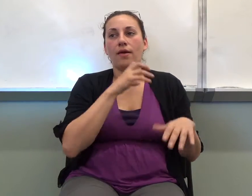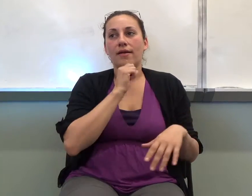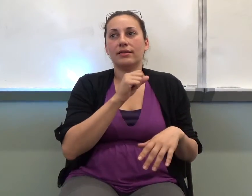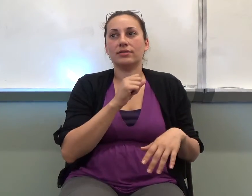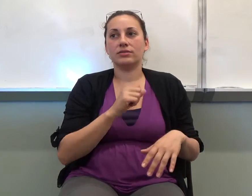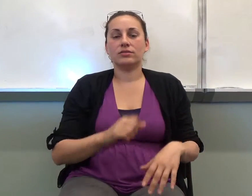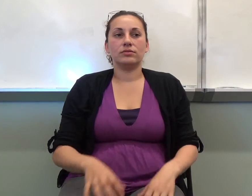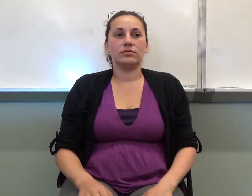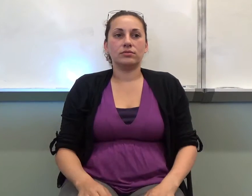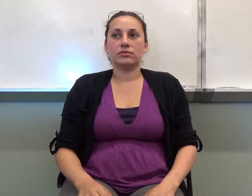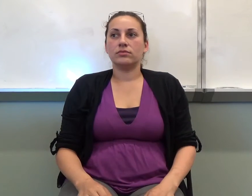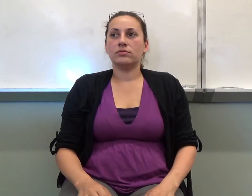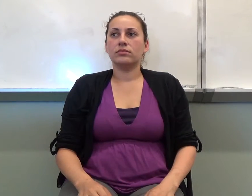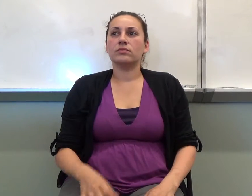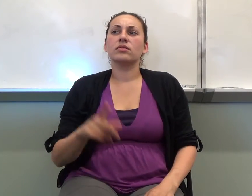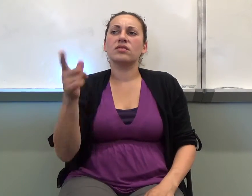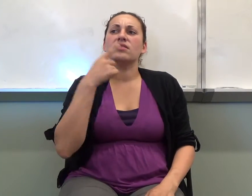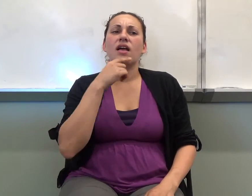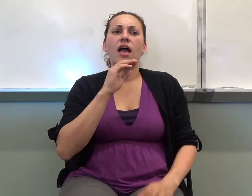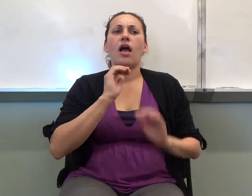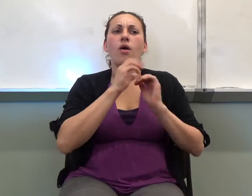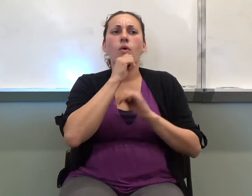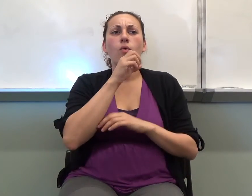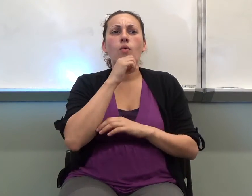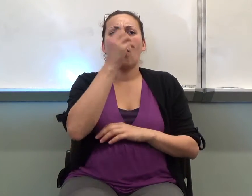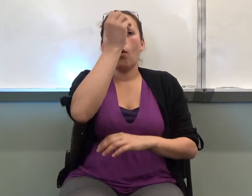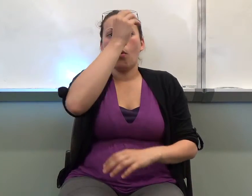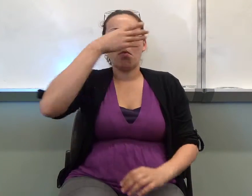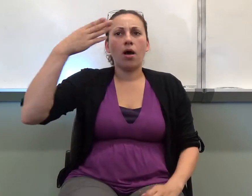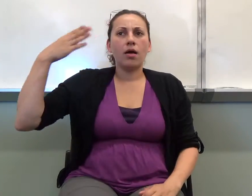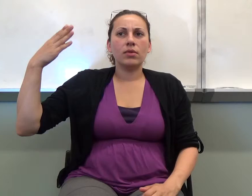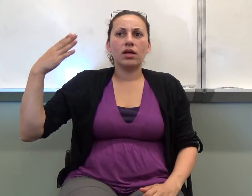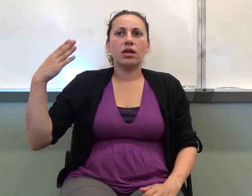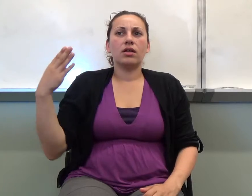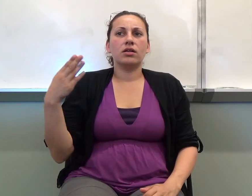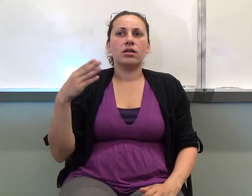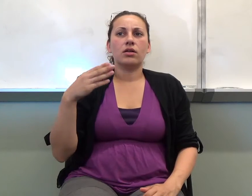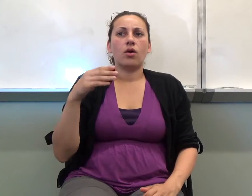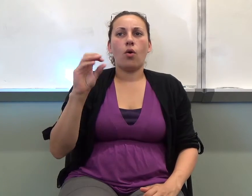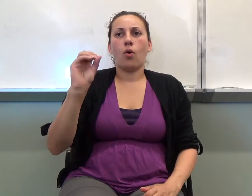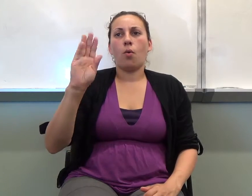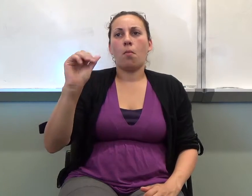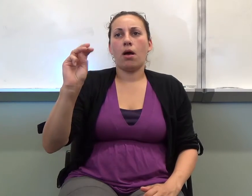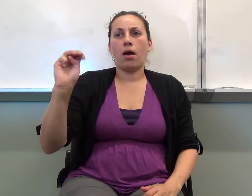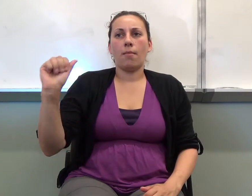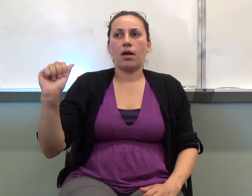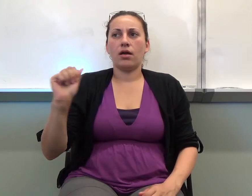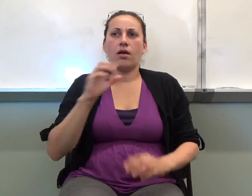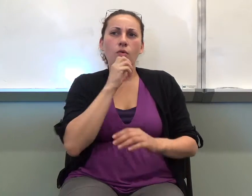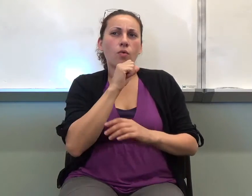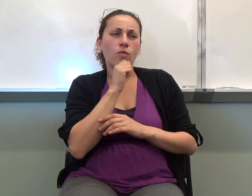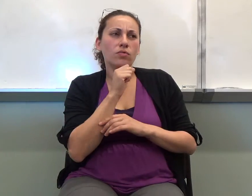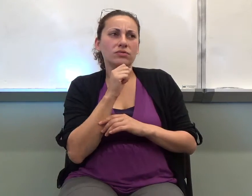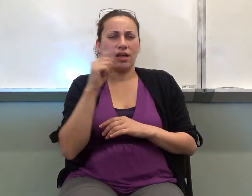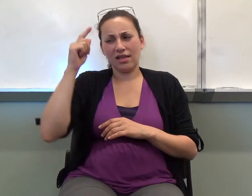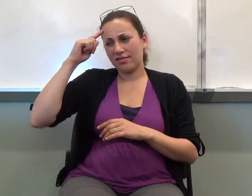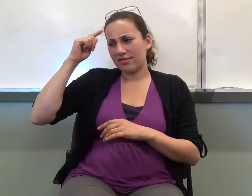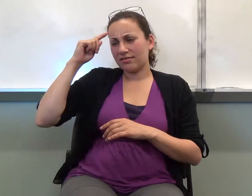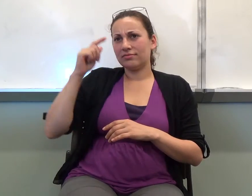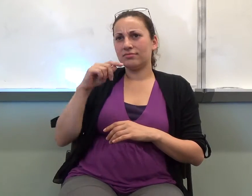Barack? Obama. Obama was what? How old is he? How old is he? Yeah. Oh, I think he was in his 50s when